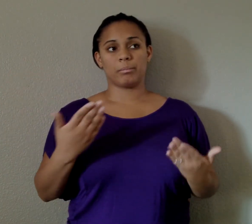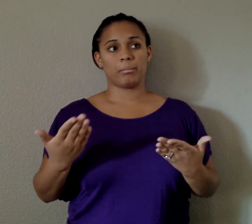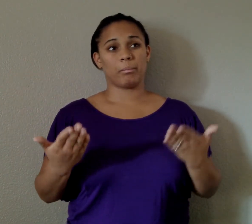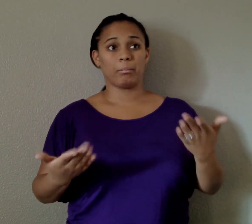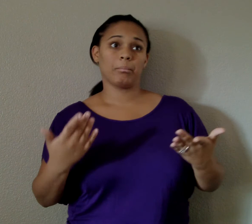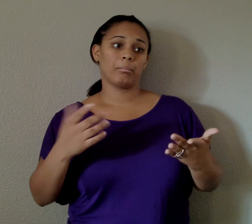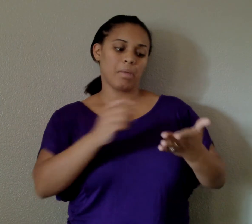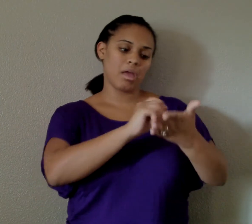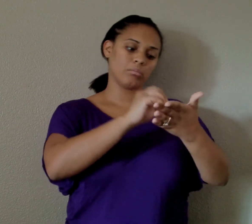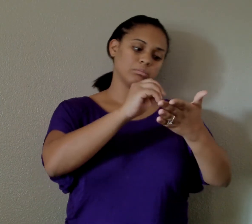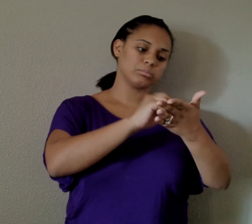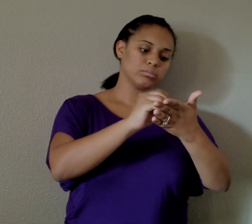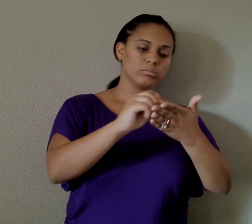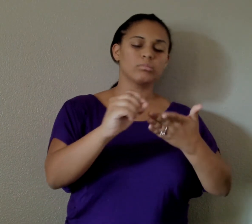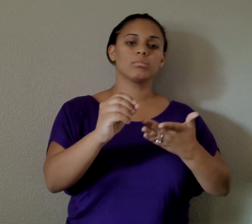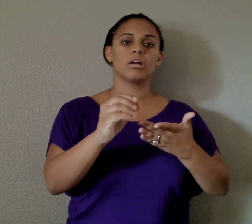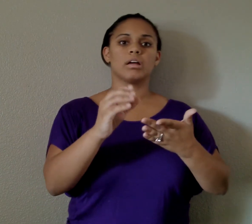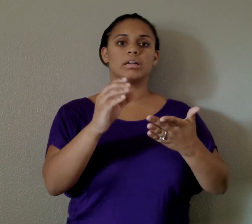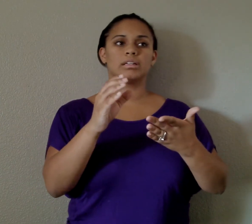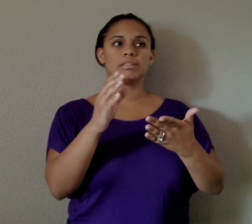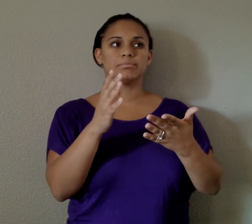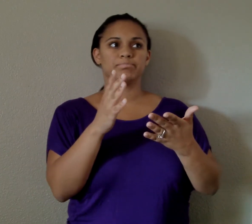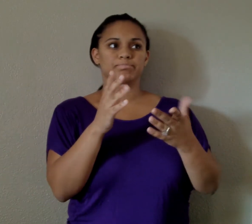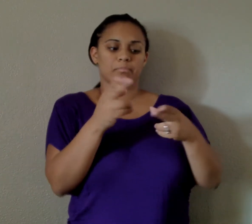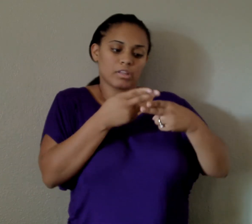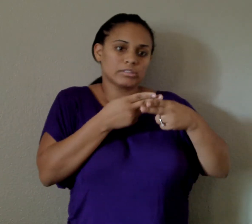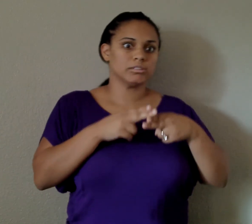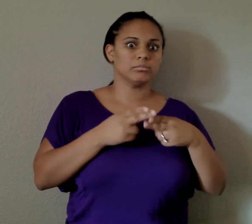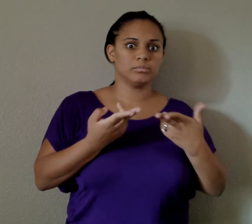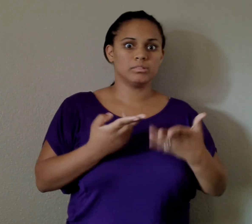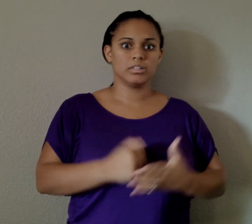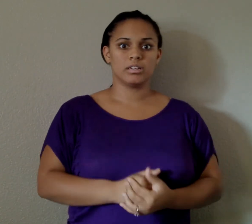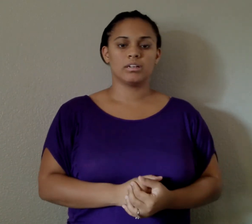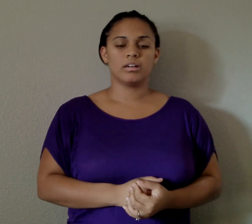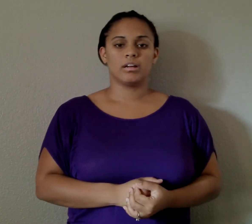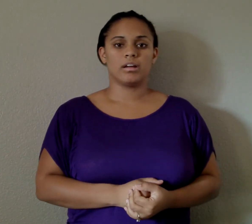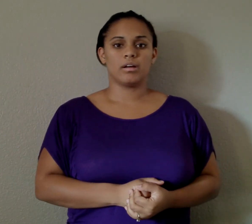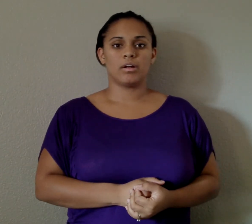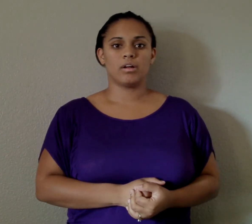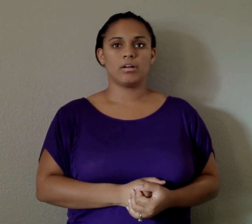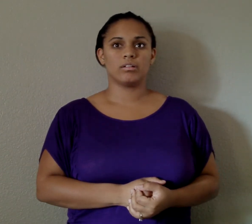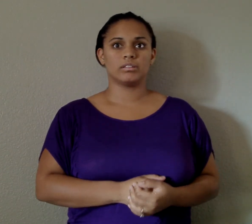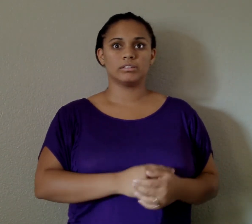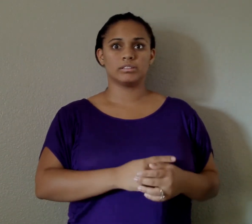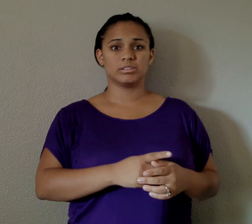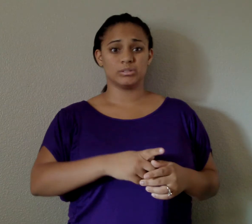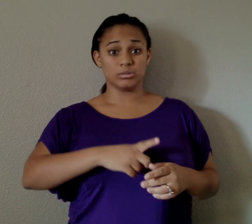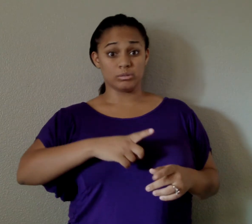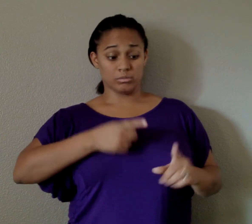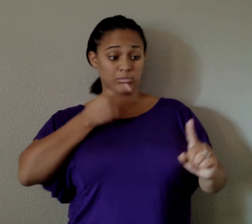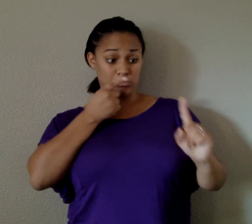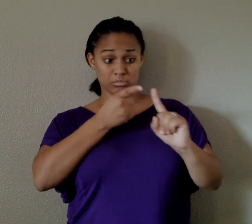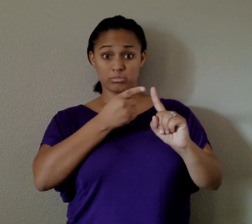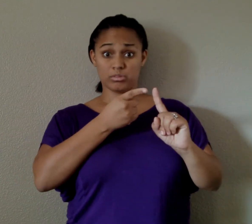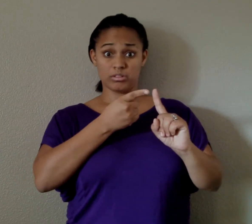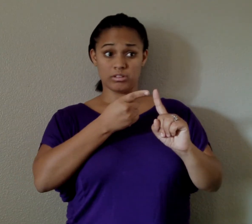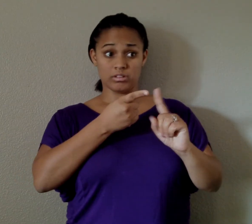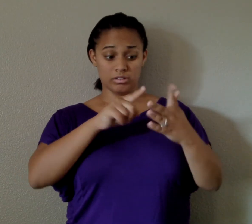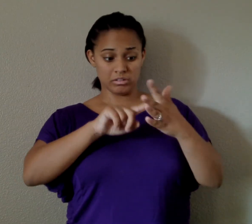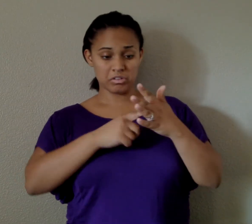bringing in all the skills that they've learned in class. And then the real key, where they start to do some serious research, and even though it's